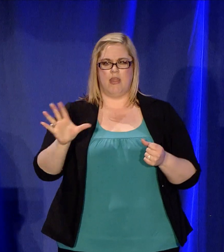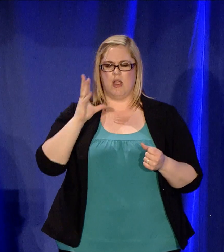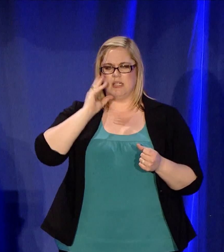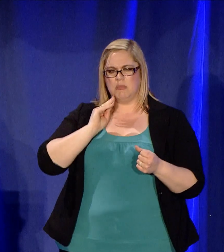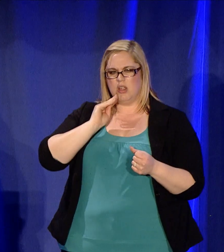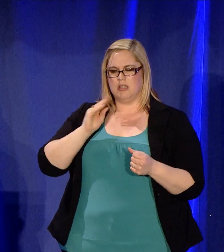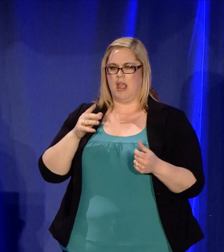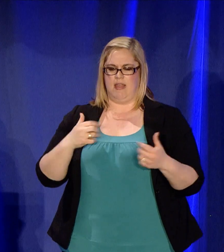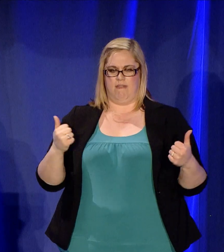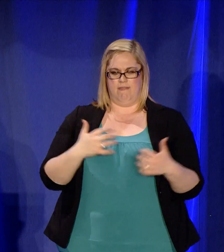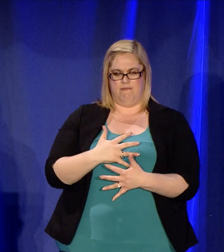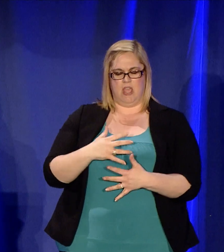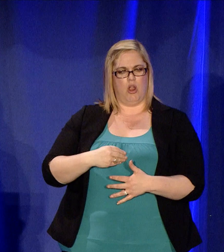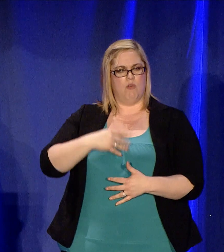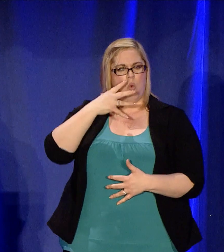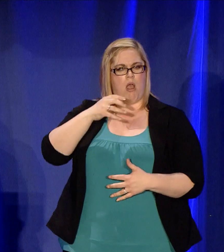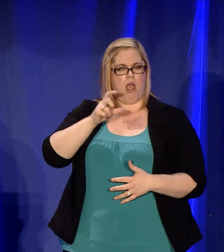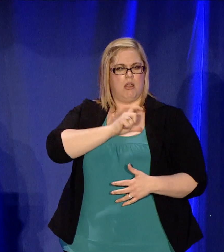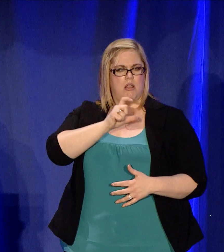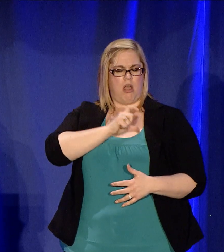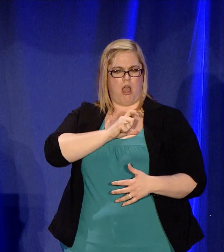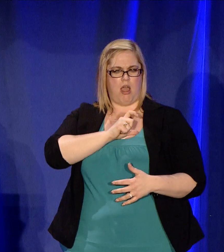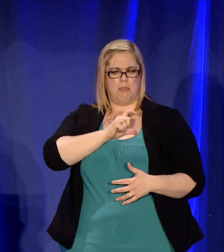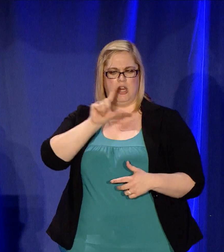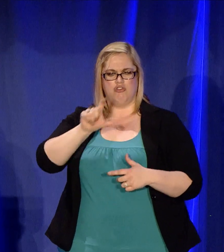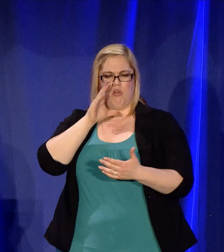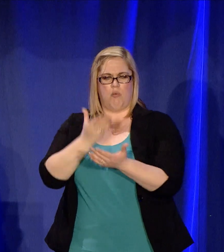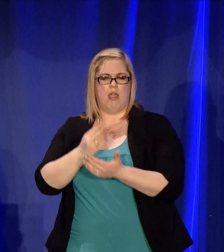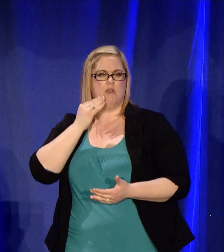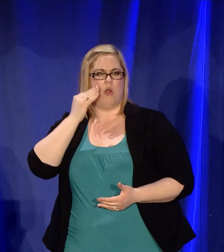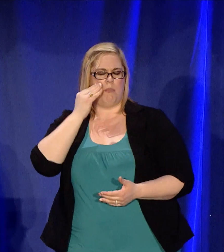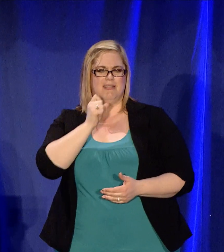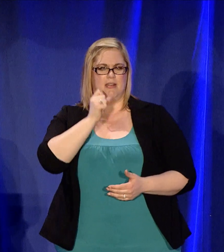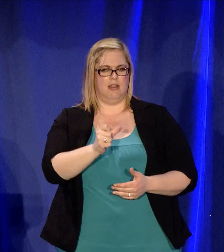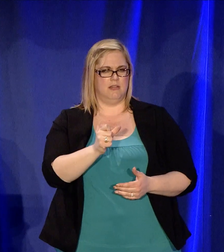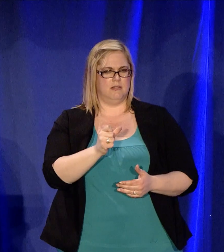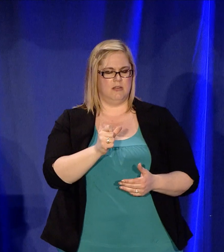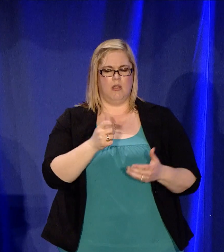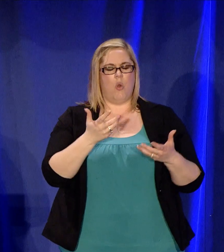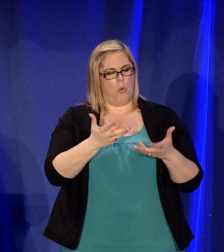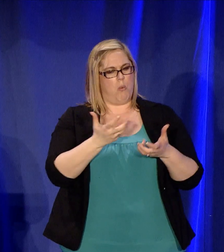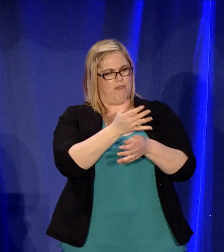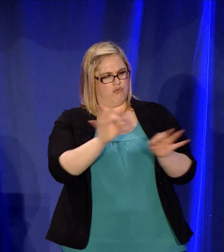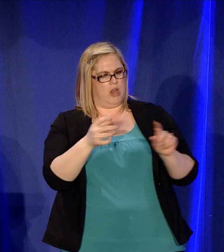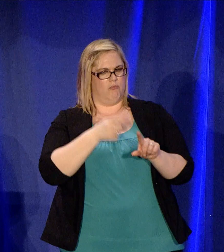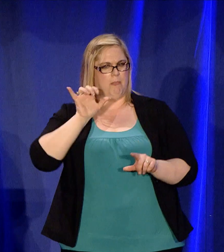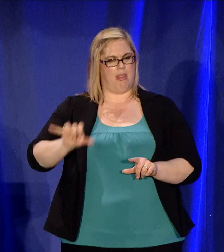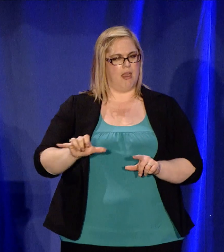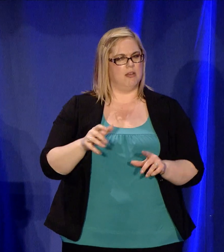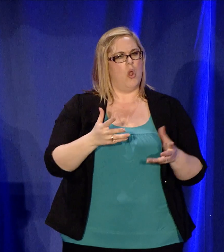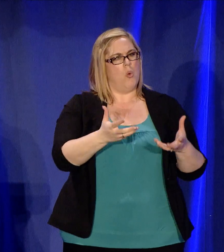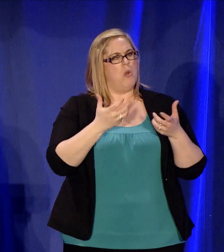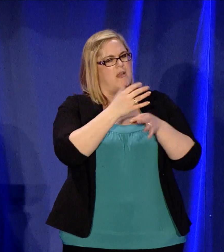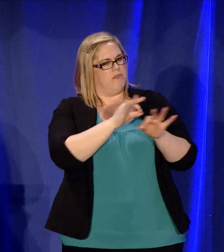of a cop who hasn't come home when he was supposed to be home. The freedom to exercise our faith, to worship the